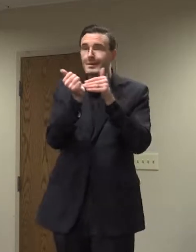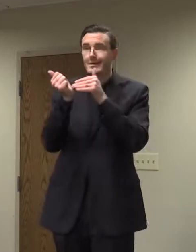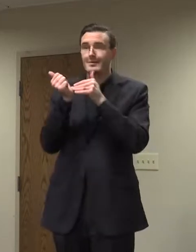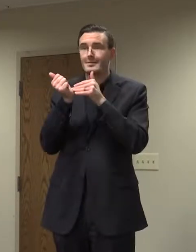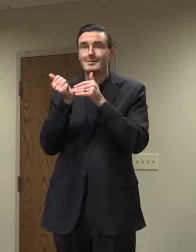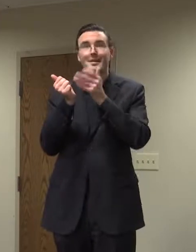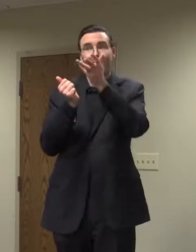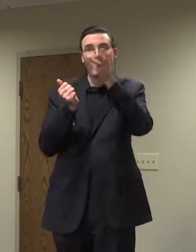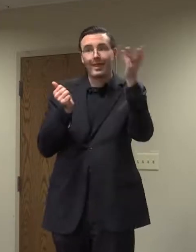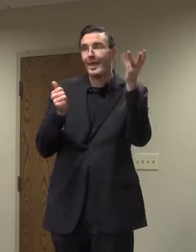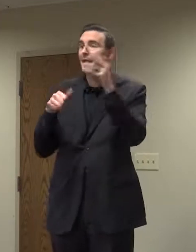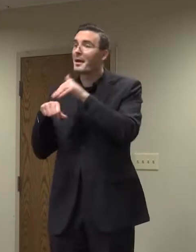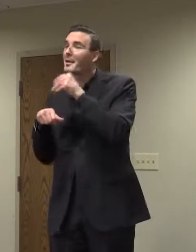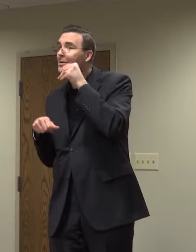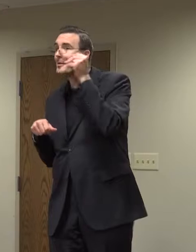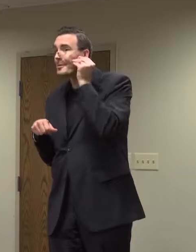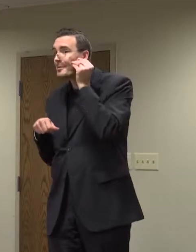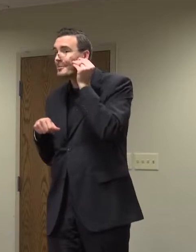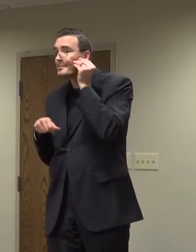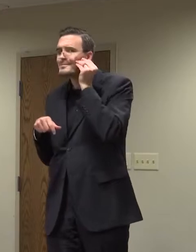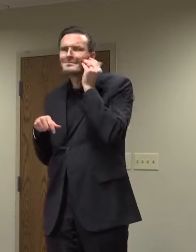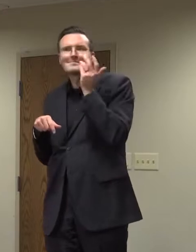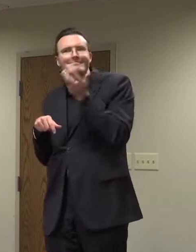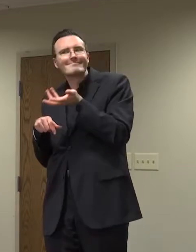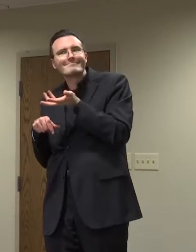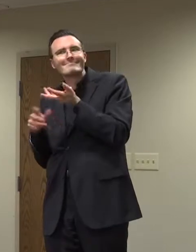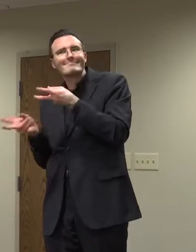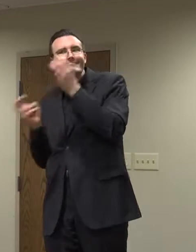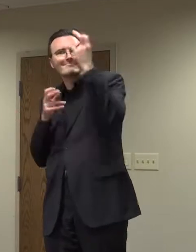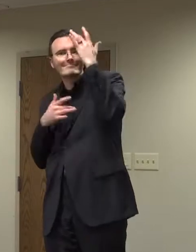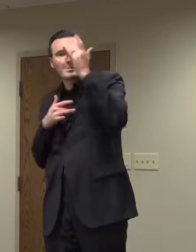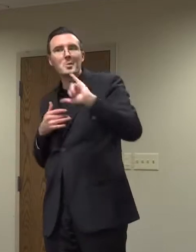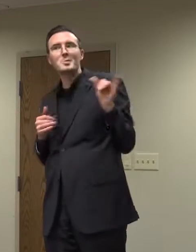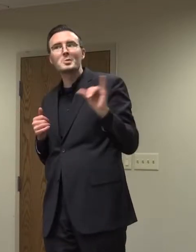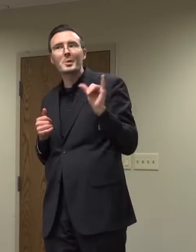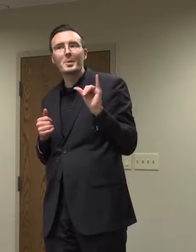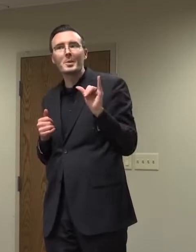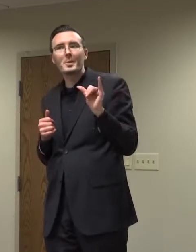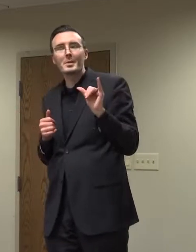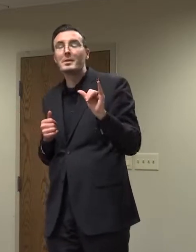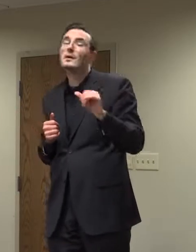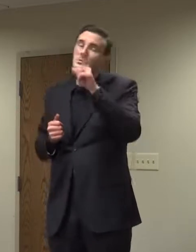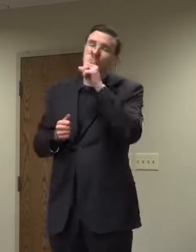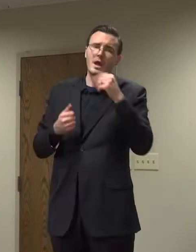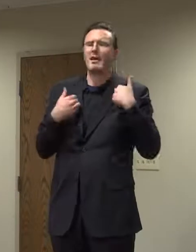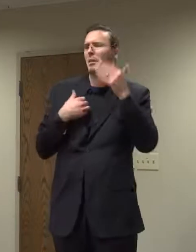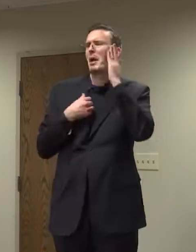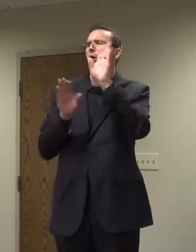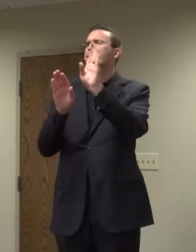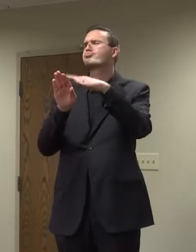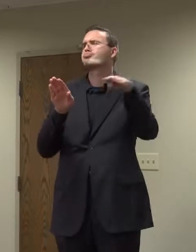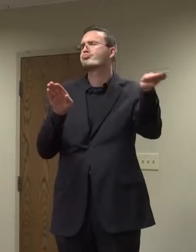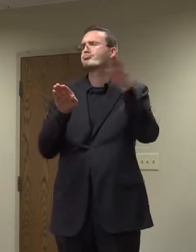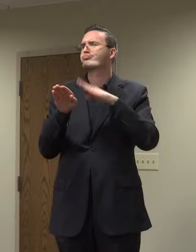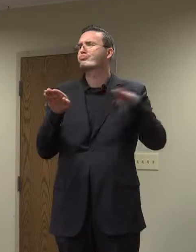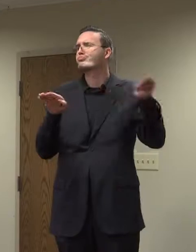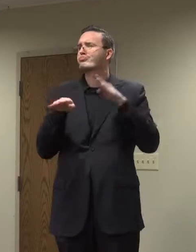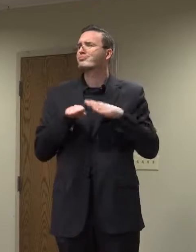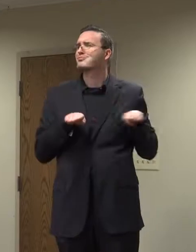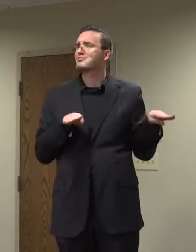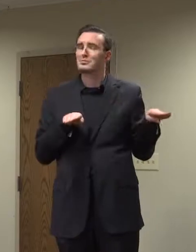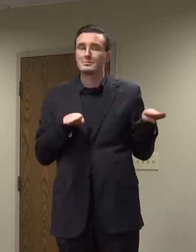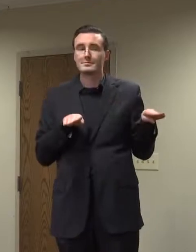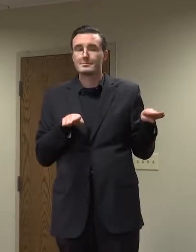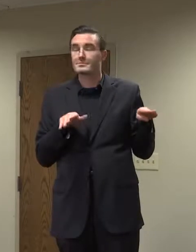So while they may have physical beds and rooms, they don't always have the sufficient staff to care for hospitalized individuals.